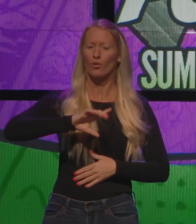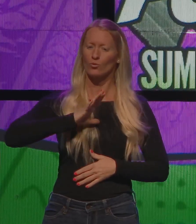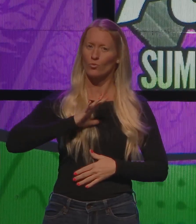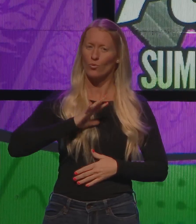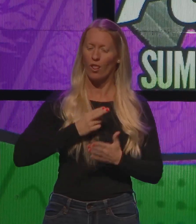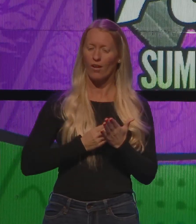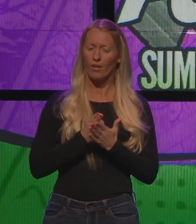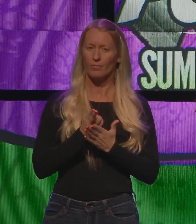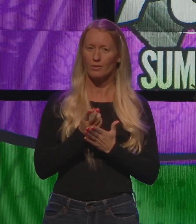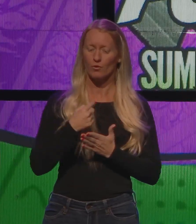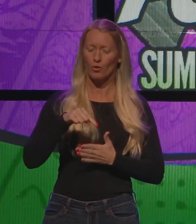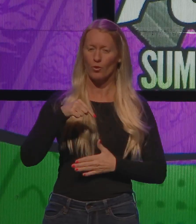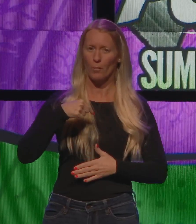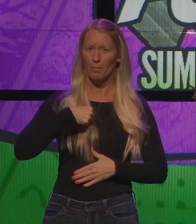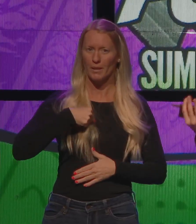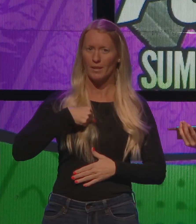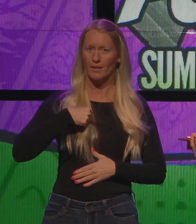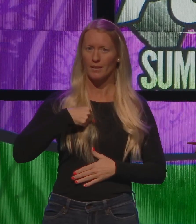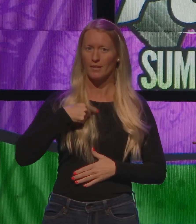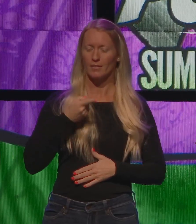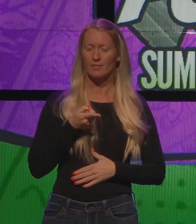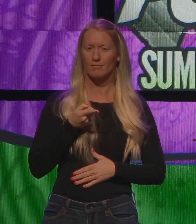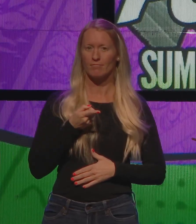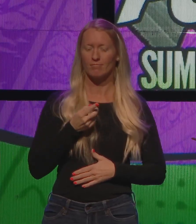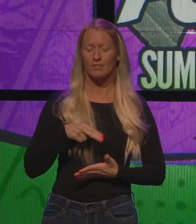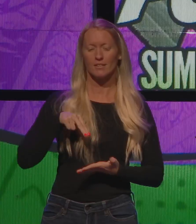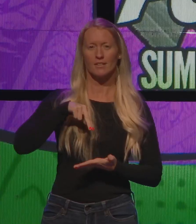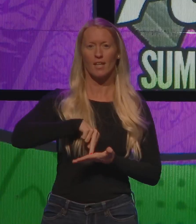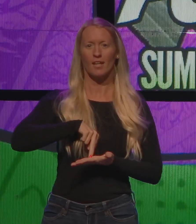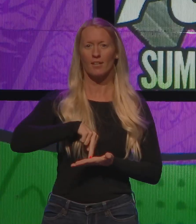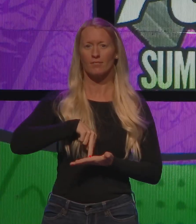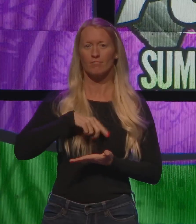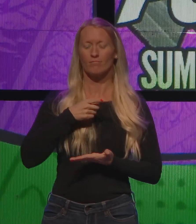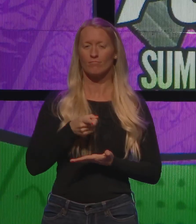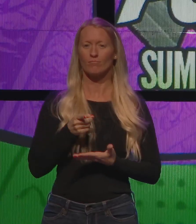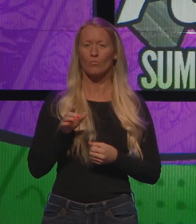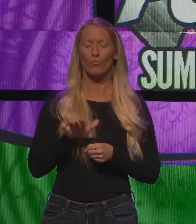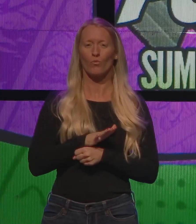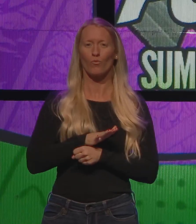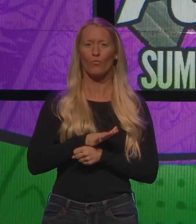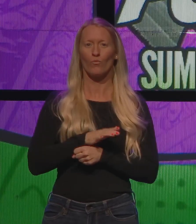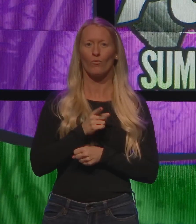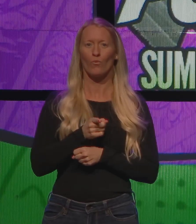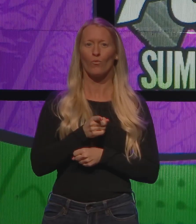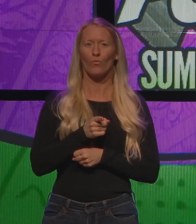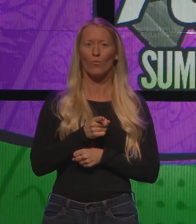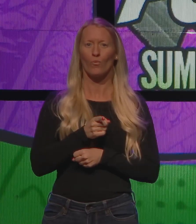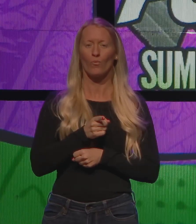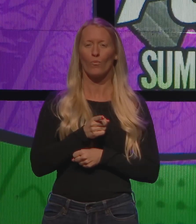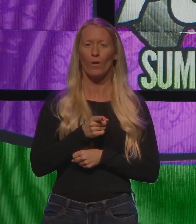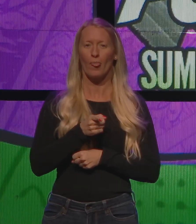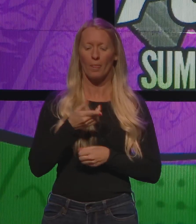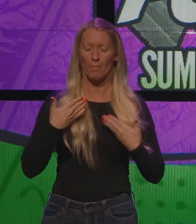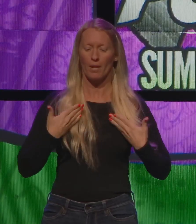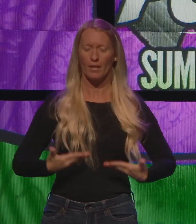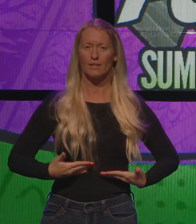for me to stand and to just behold. And so the body of Christ and the blood of